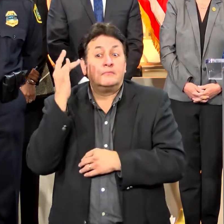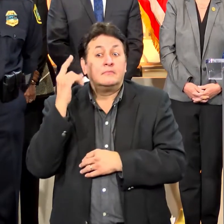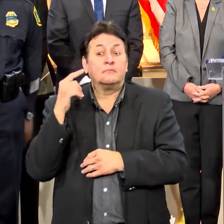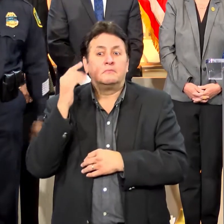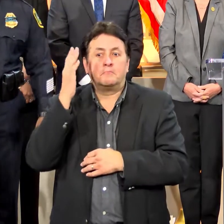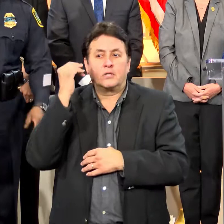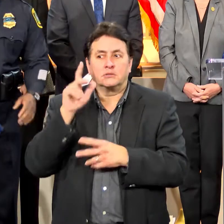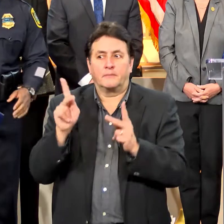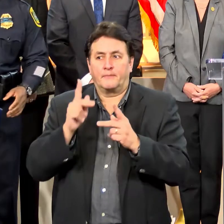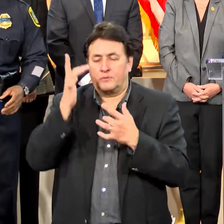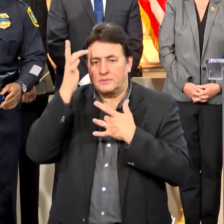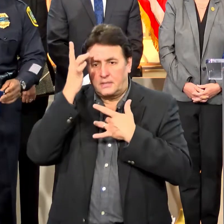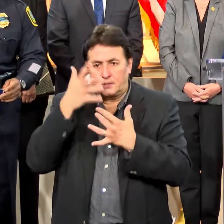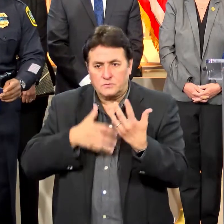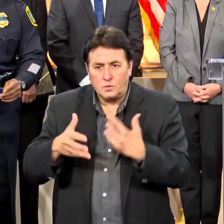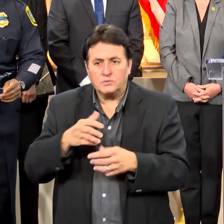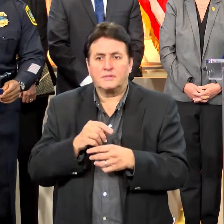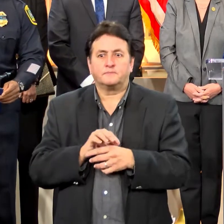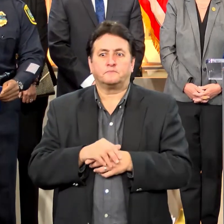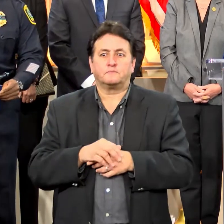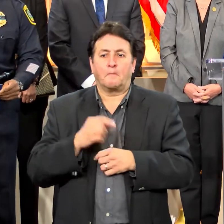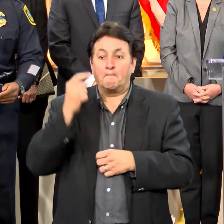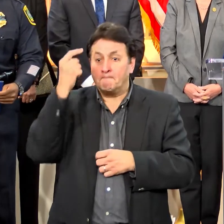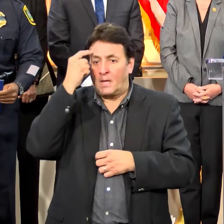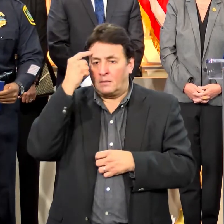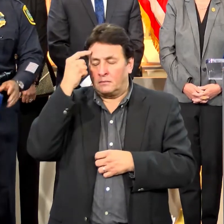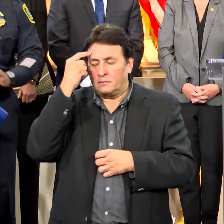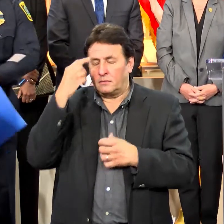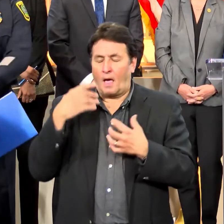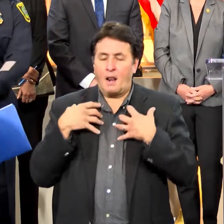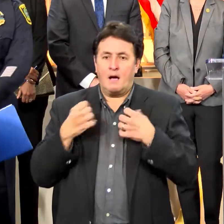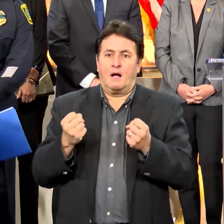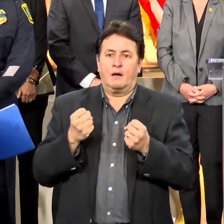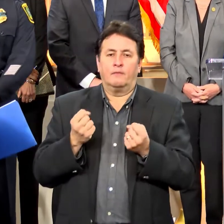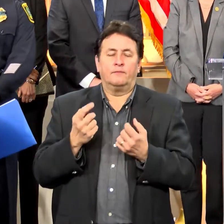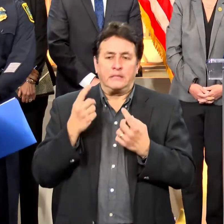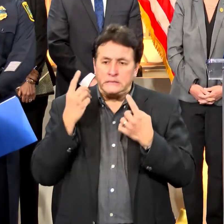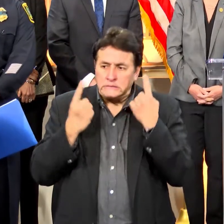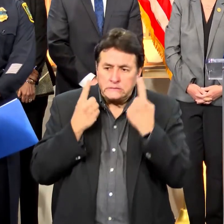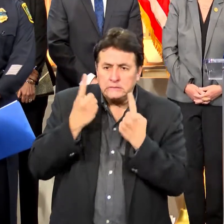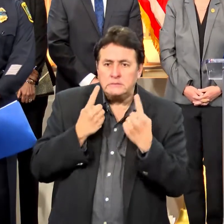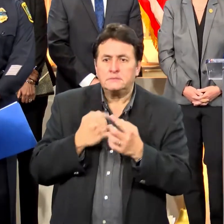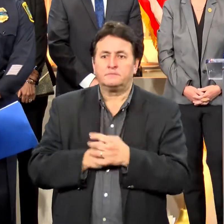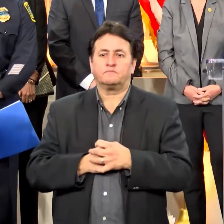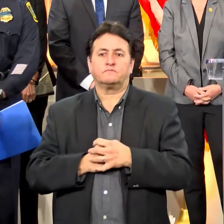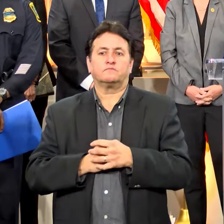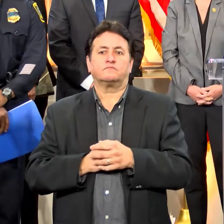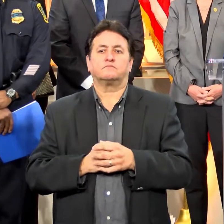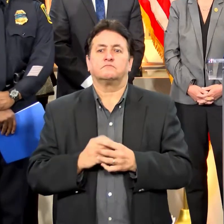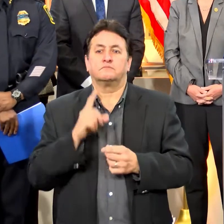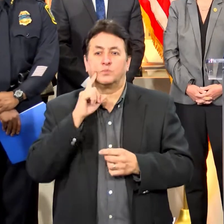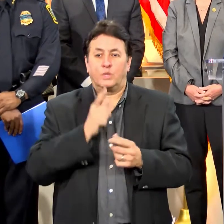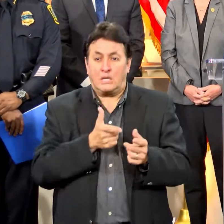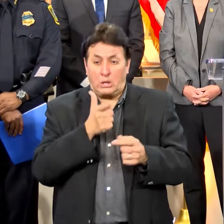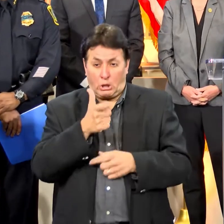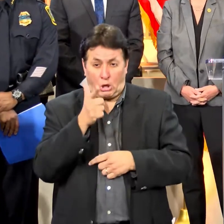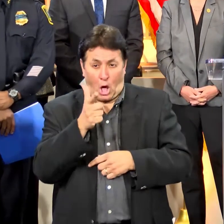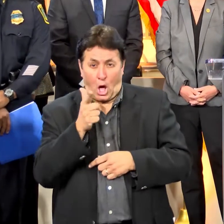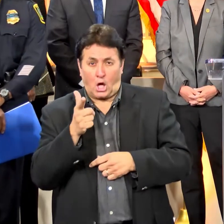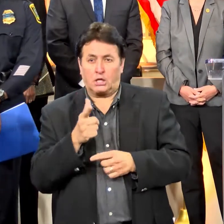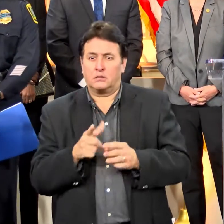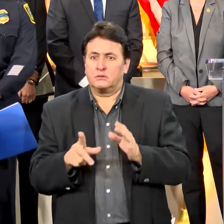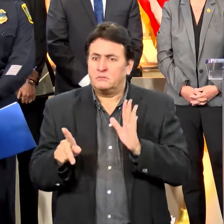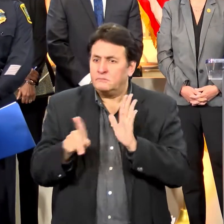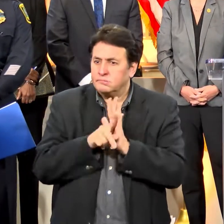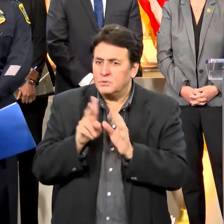uncertainty, mental health concerns, the increased presence of illegally owned firearms, and a strained court system plagued by criminal